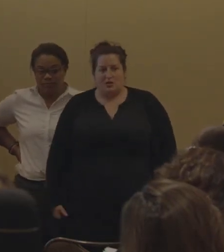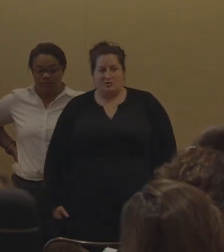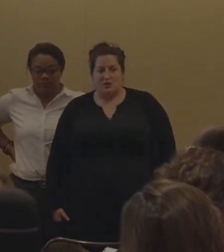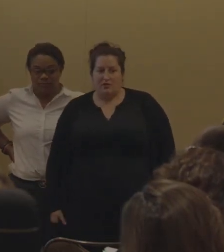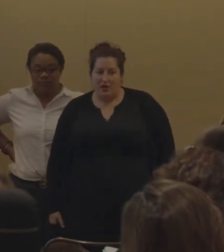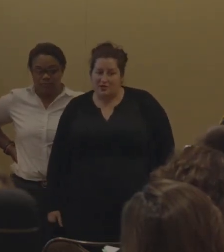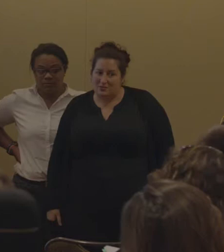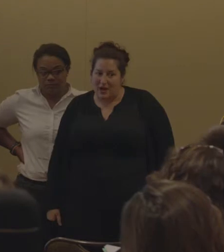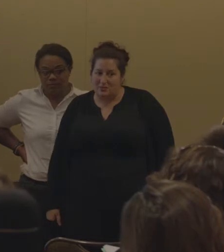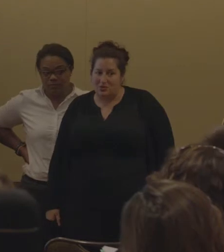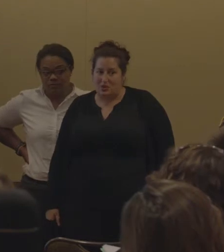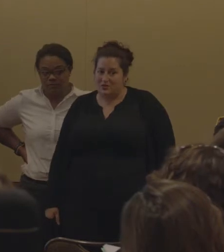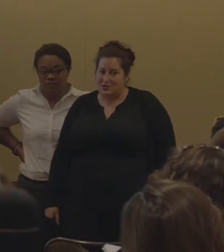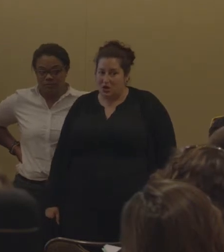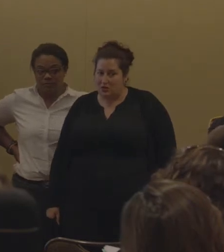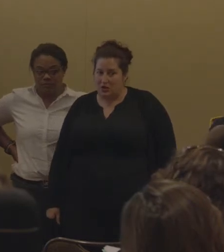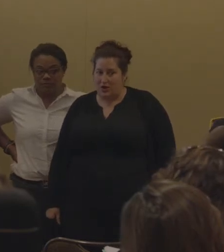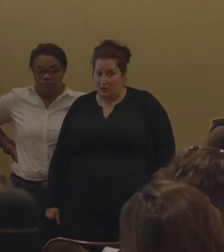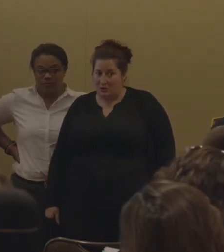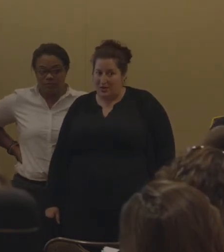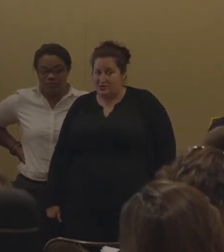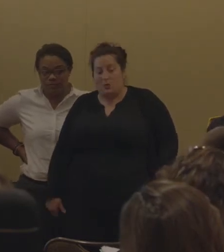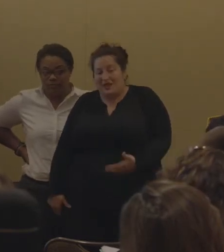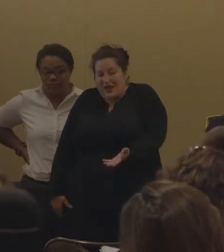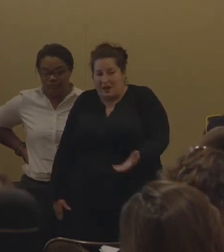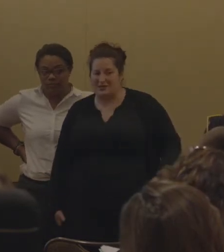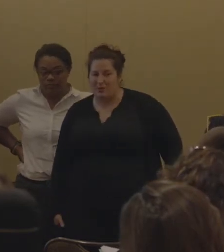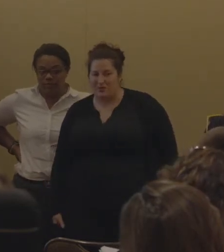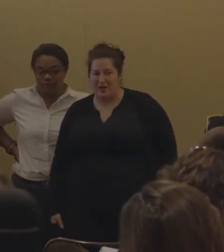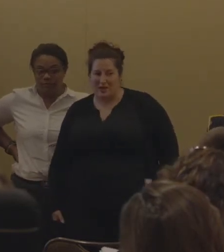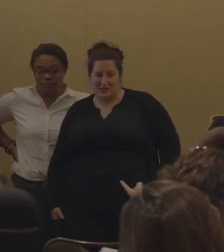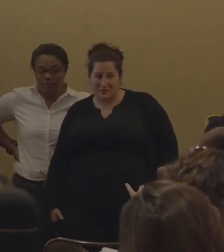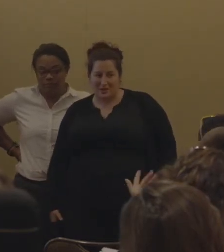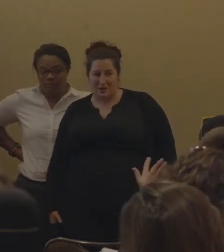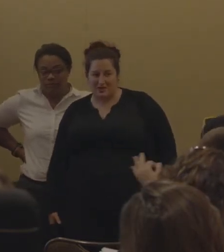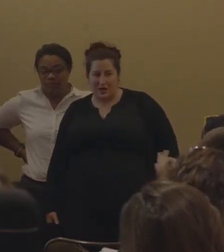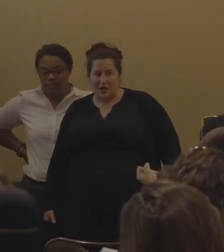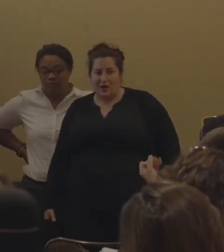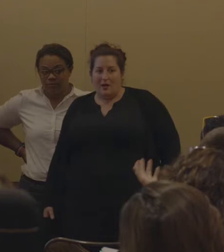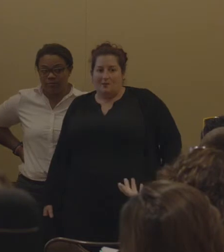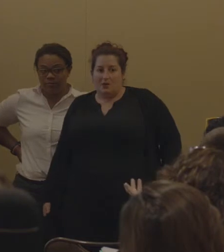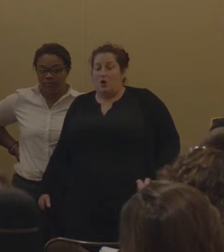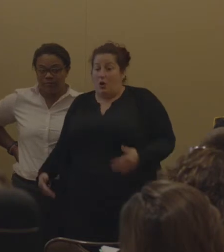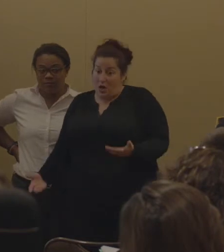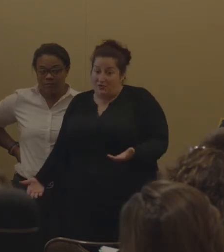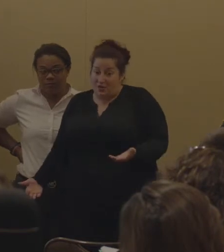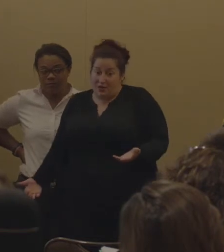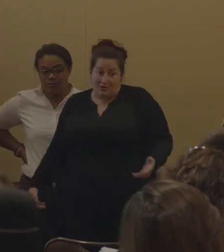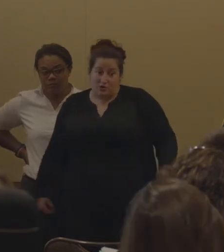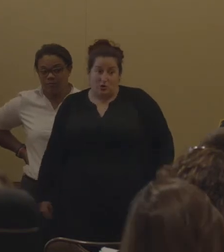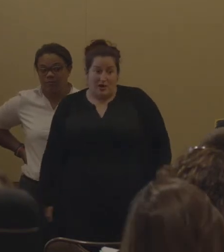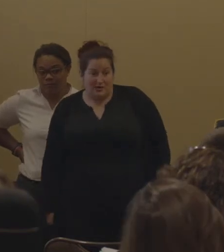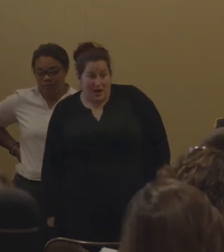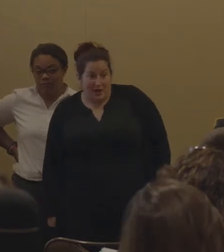ignored sometimes, and we feel like sometimes the services aren't great and they're pretty lousy, and we get upset with that. And I guess it's because, you know, a lot of